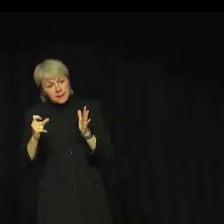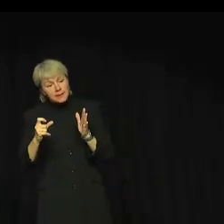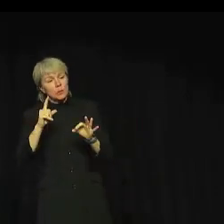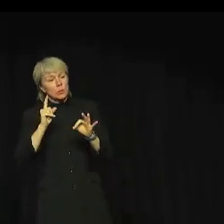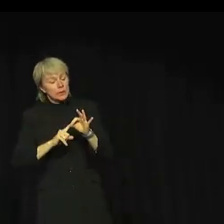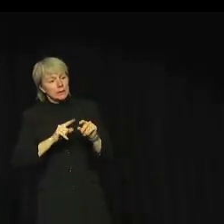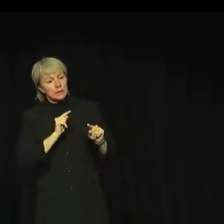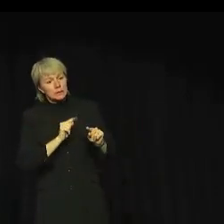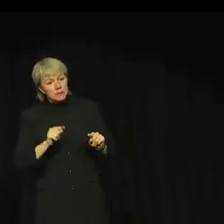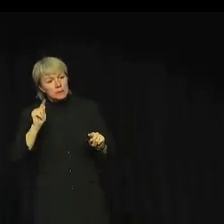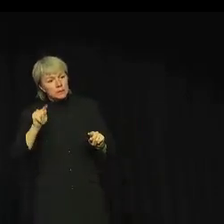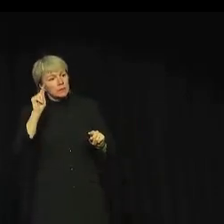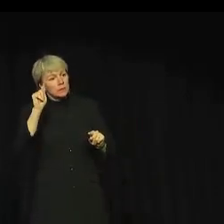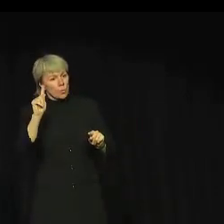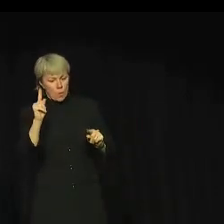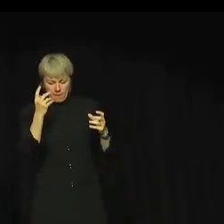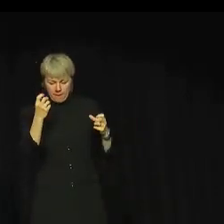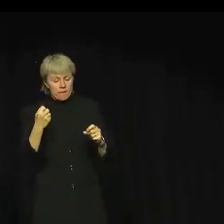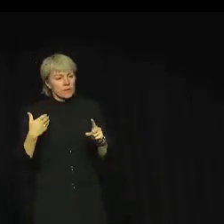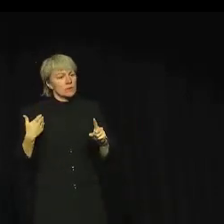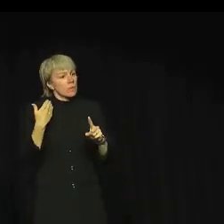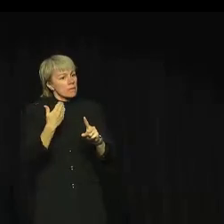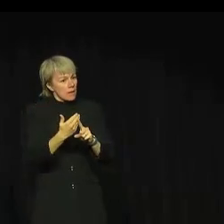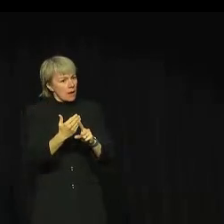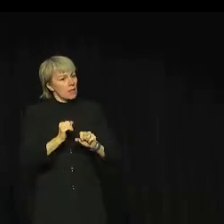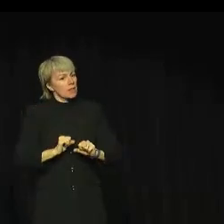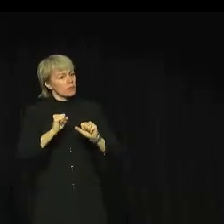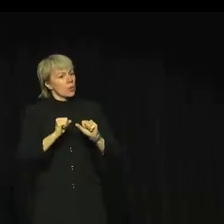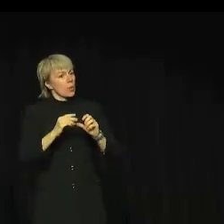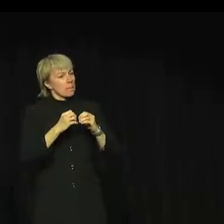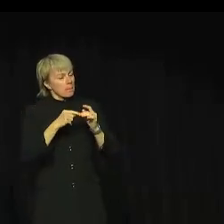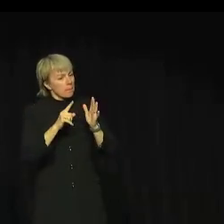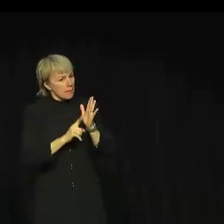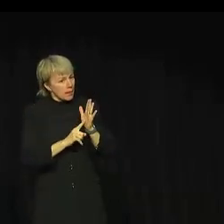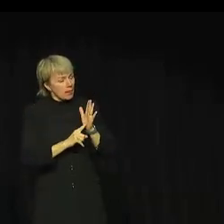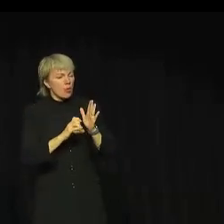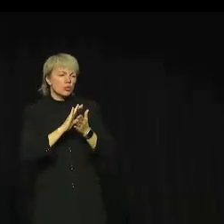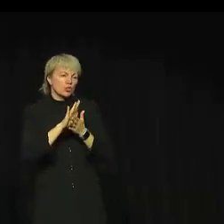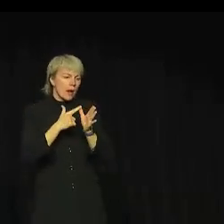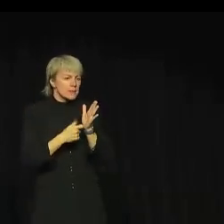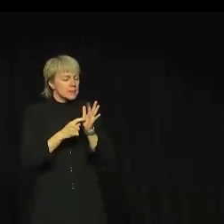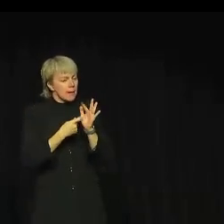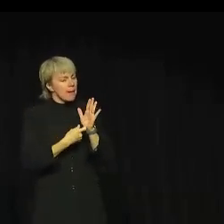in Queensland so far, discussed in other states, of a charter.